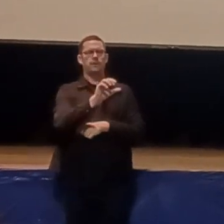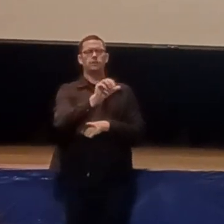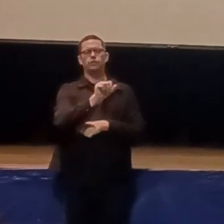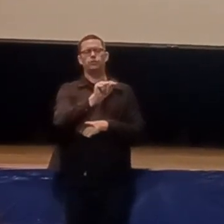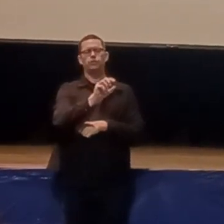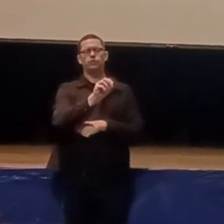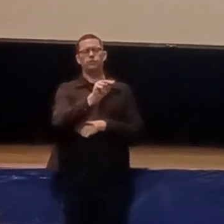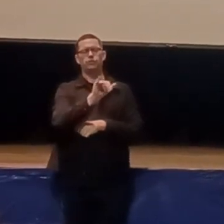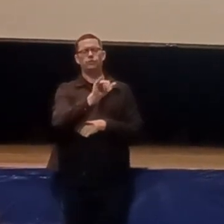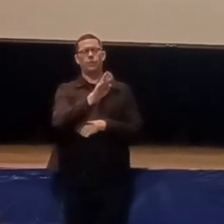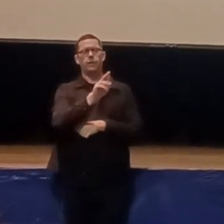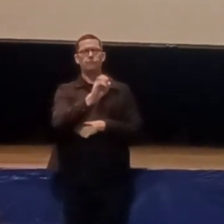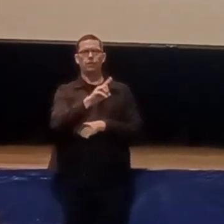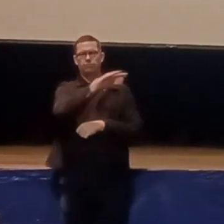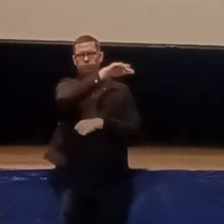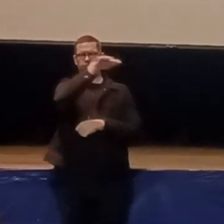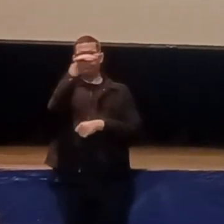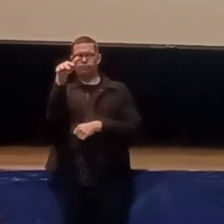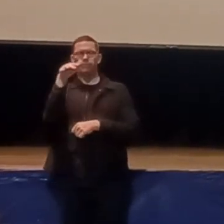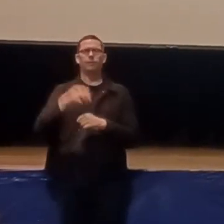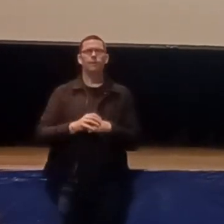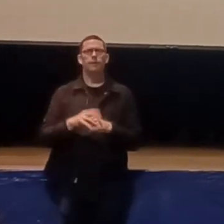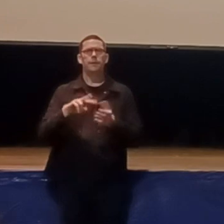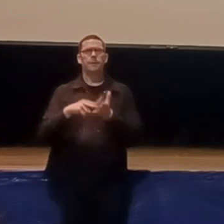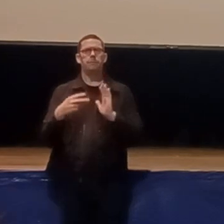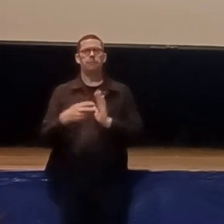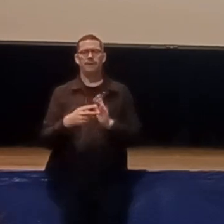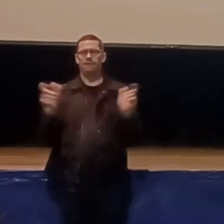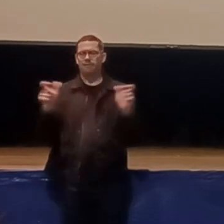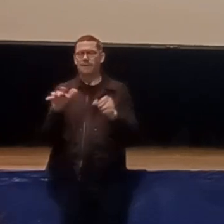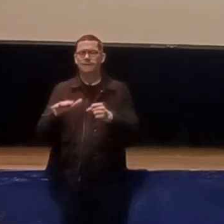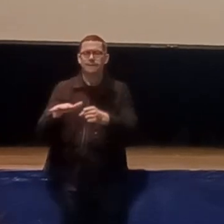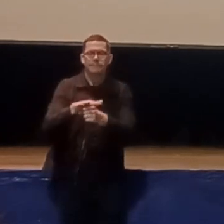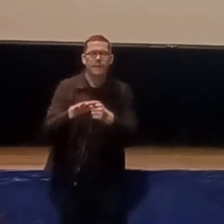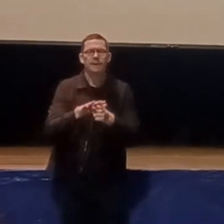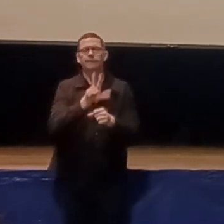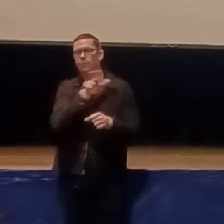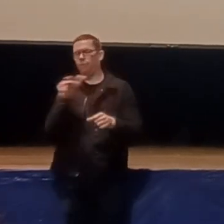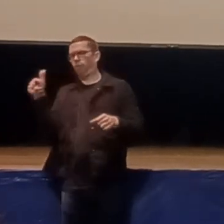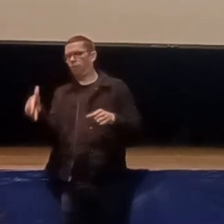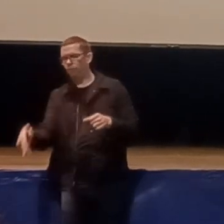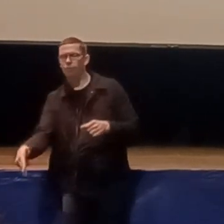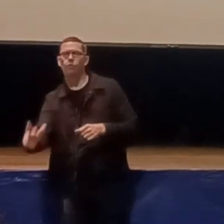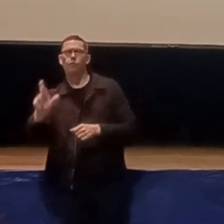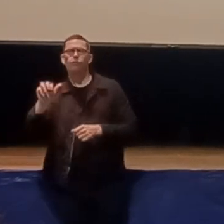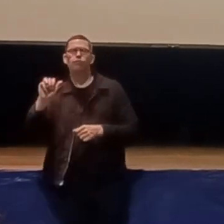is, and we also don't have to dedicate as much space for ramping and circulation.